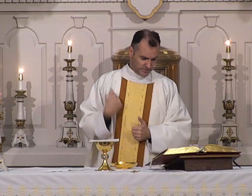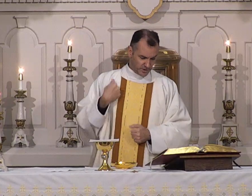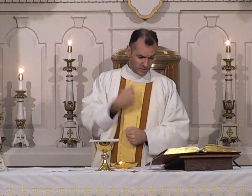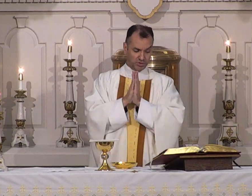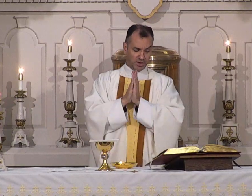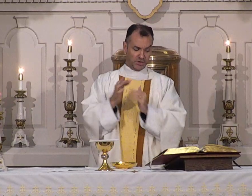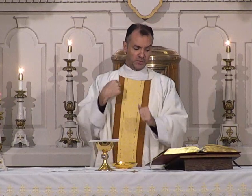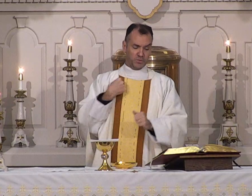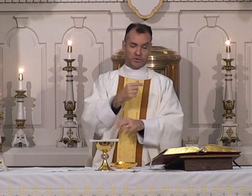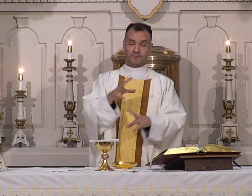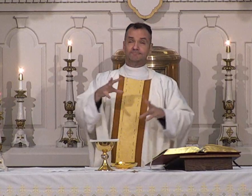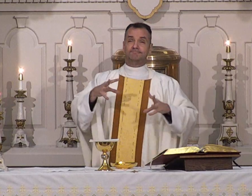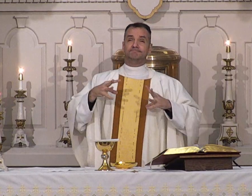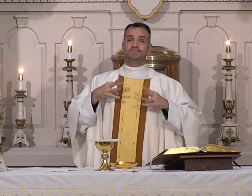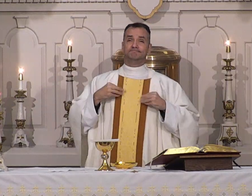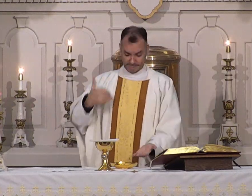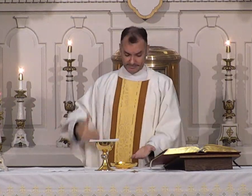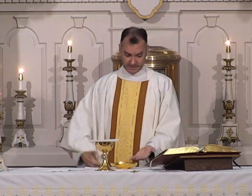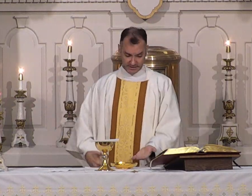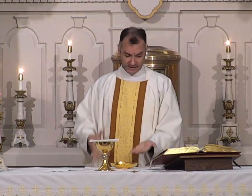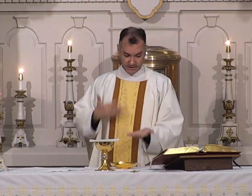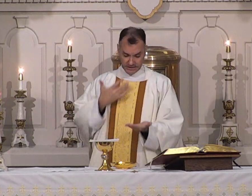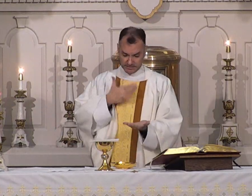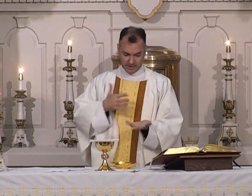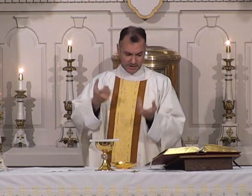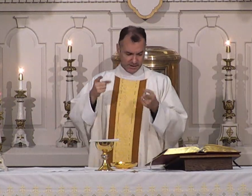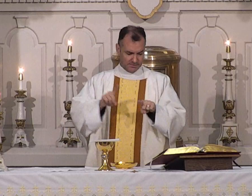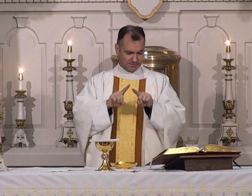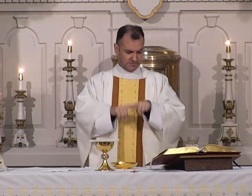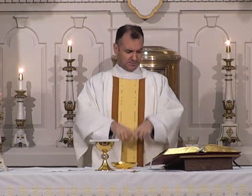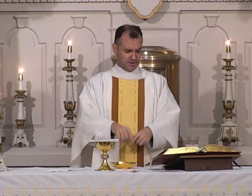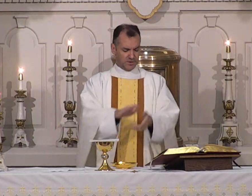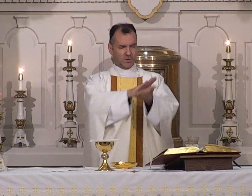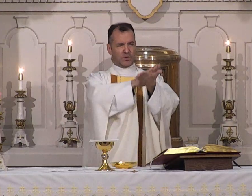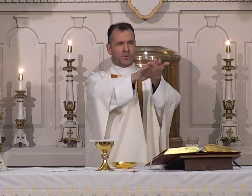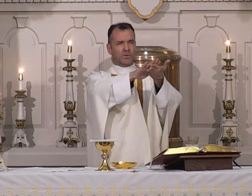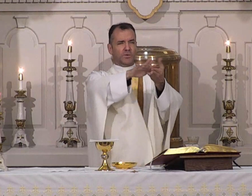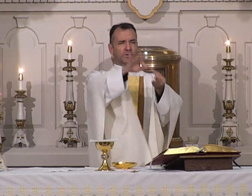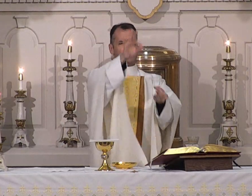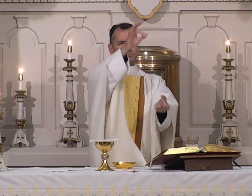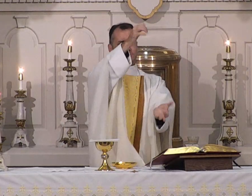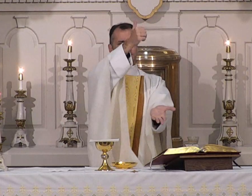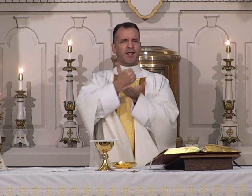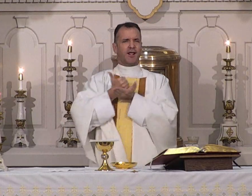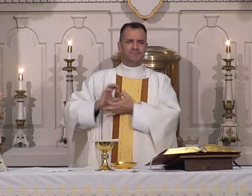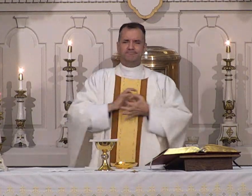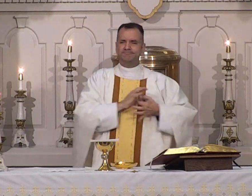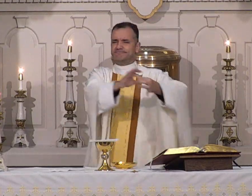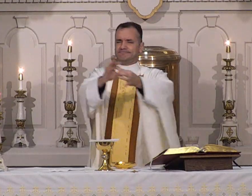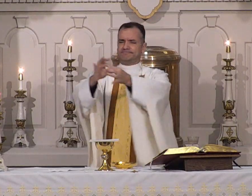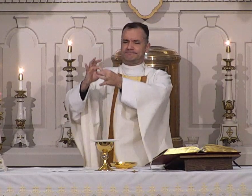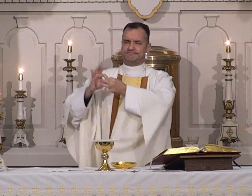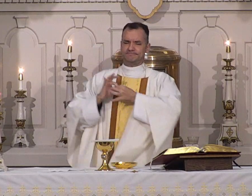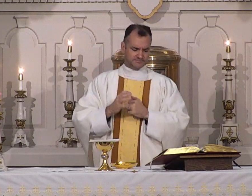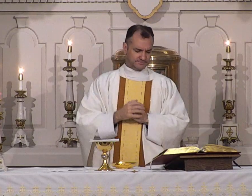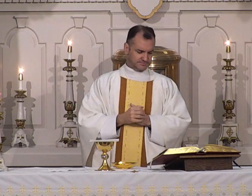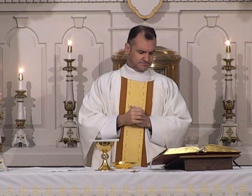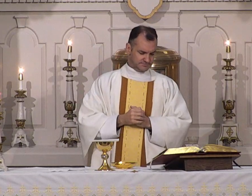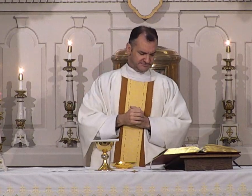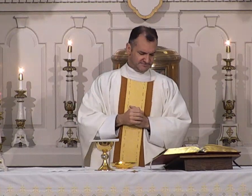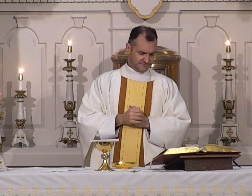Humbly we pray that, partaking of the body and blood of Christ, we may be gathered into one by the Holy